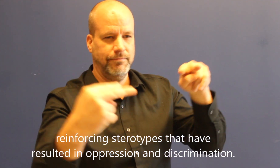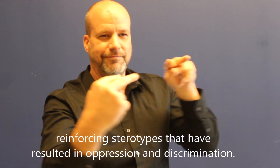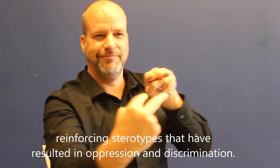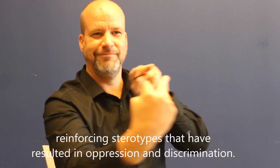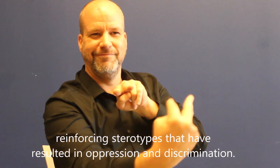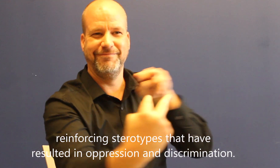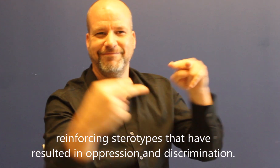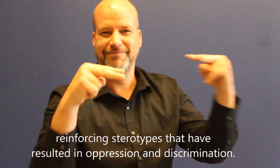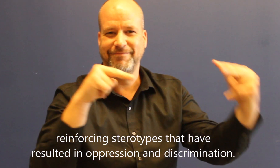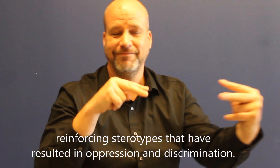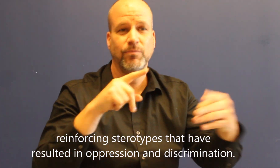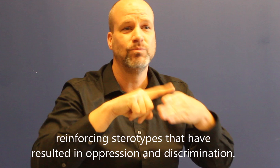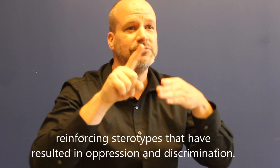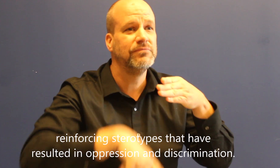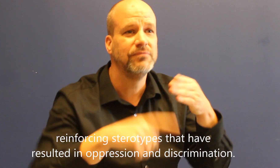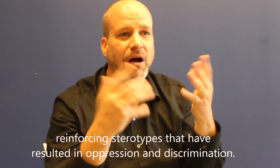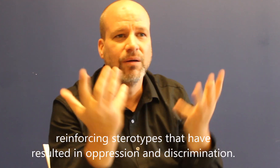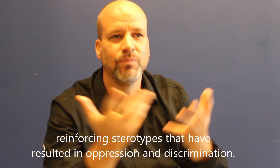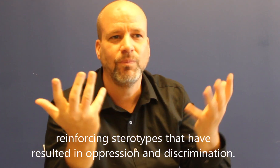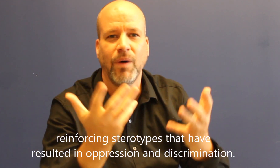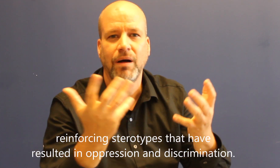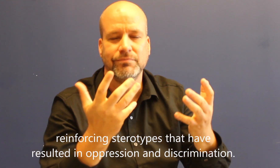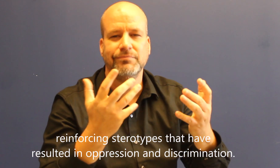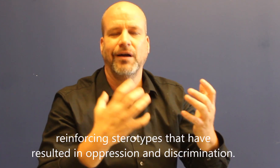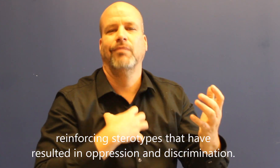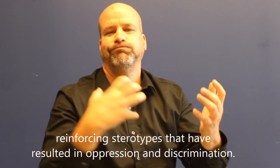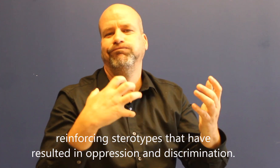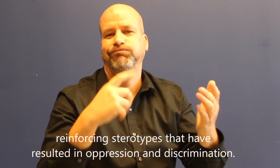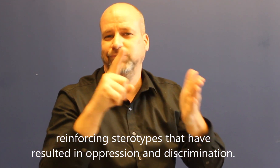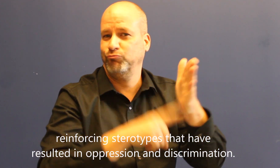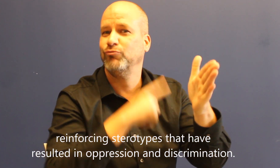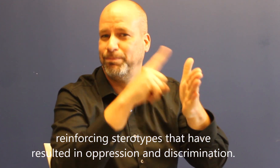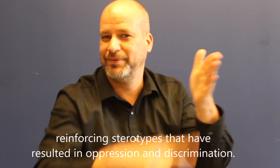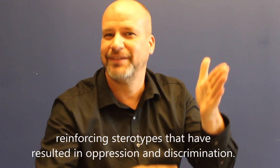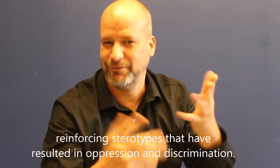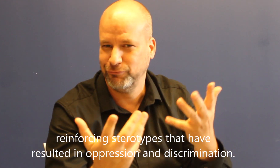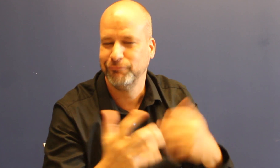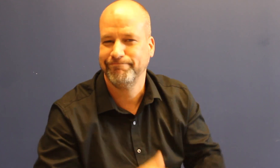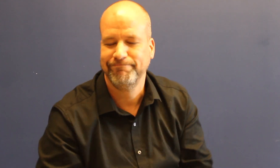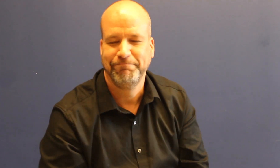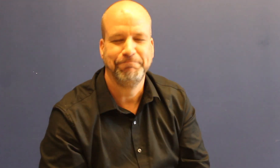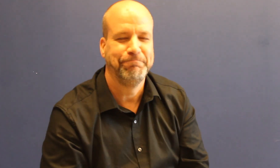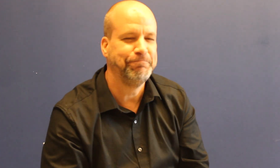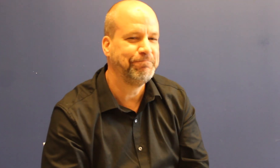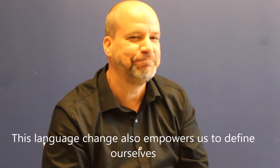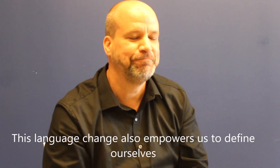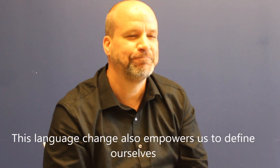Reinforcing stereotypes that have resulted in oppression and discrimination.